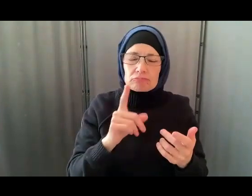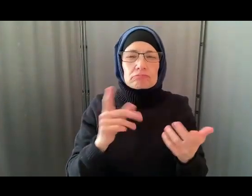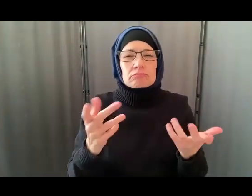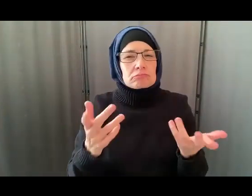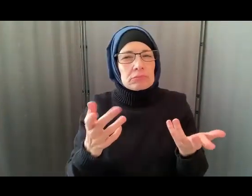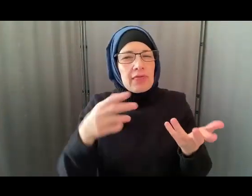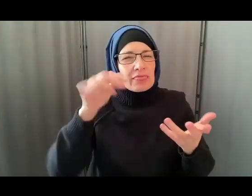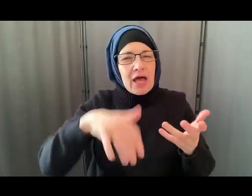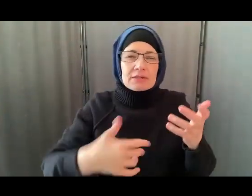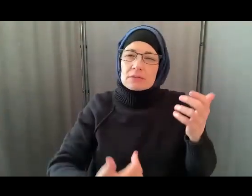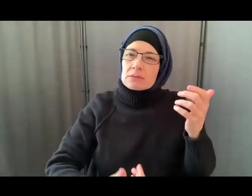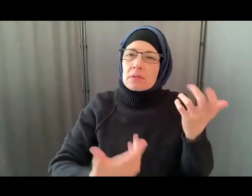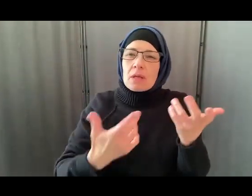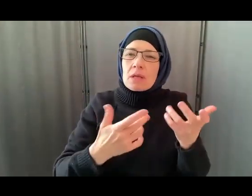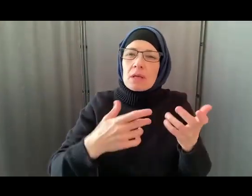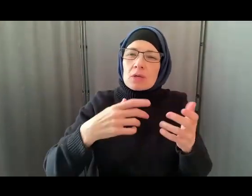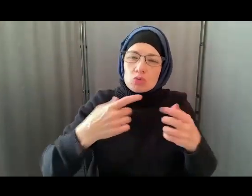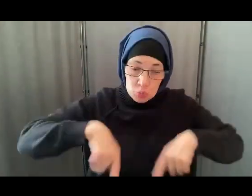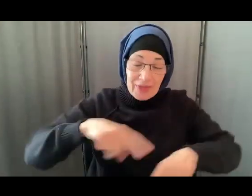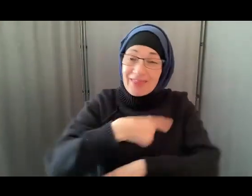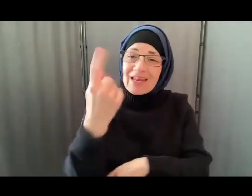the most productive time in the day.